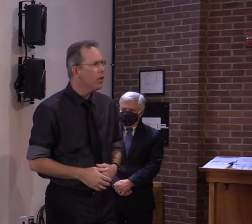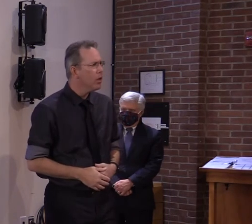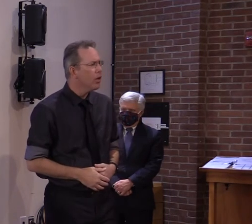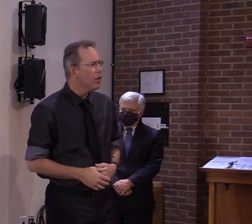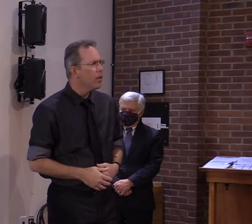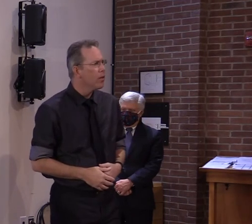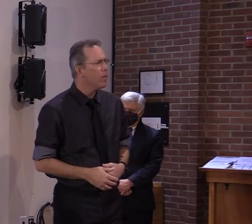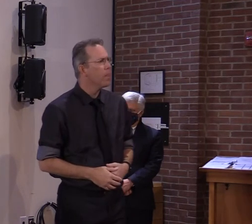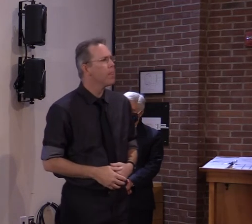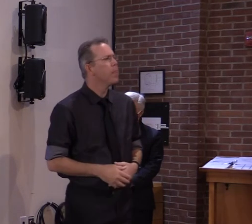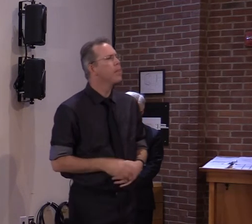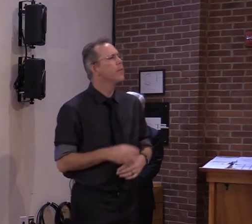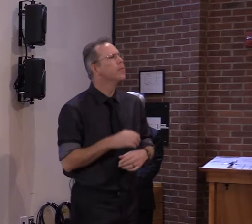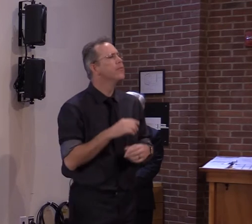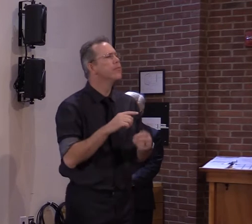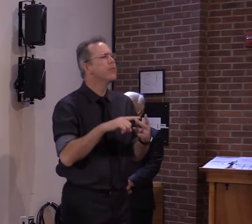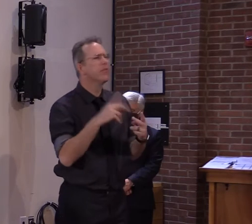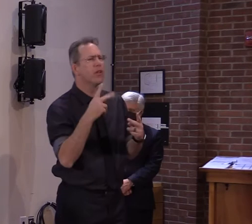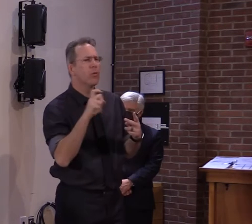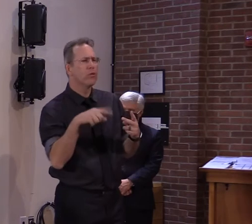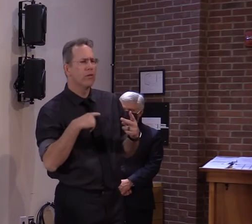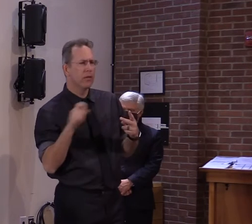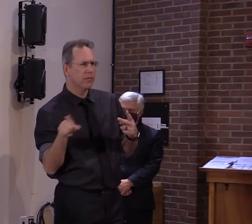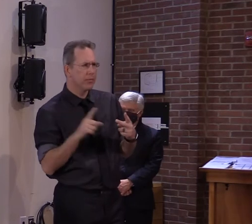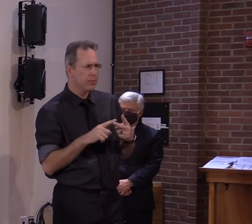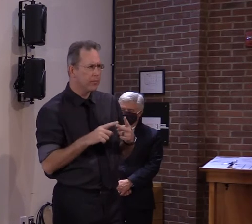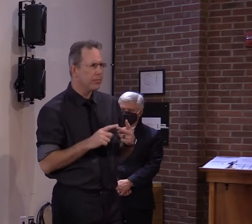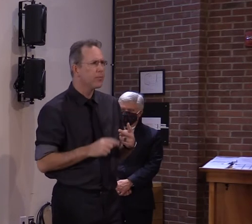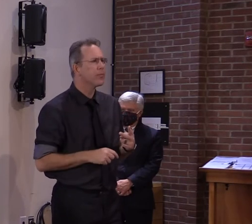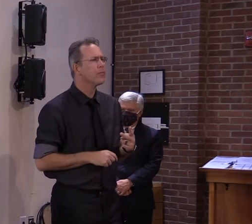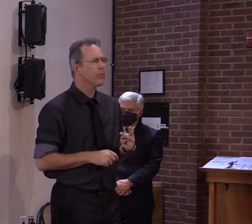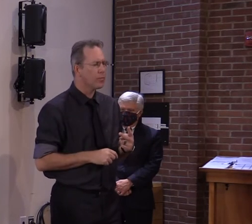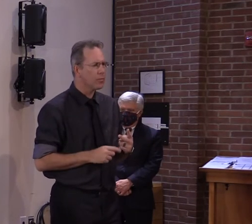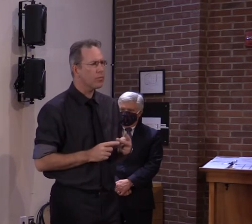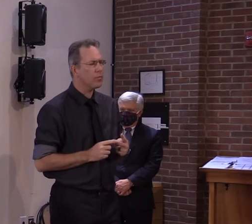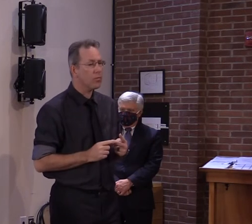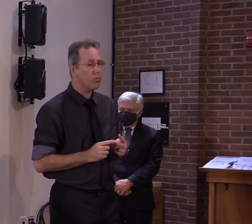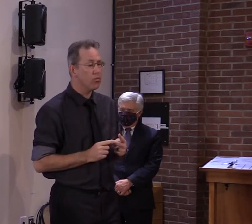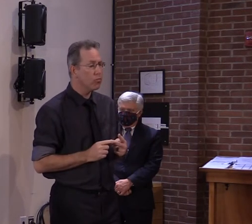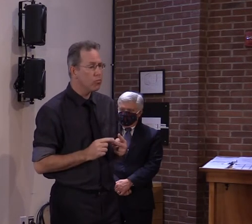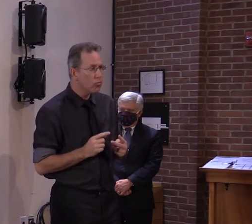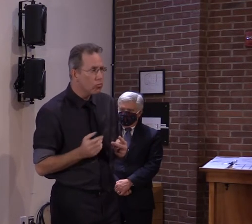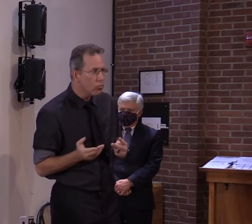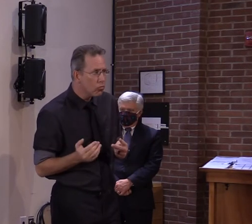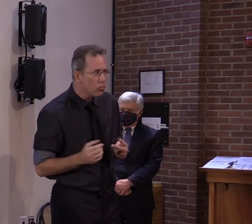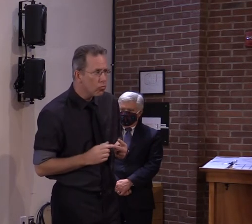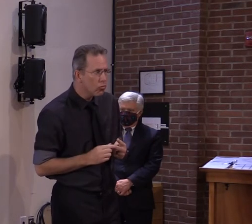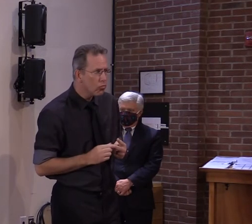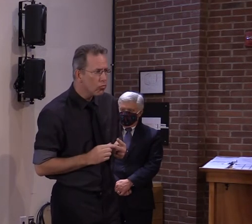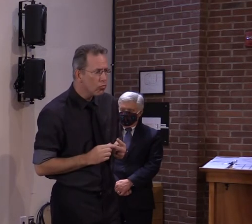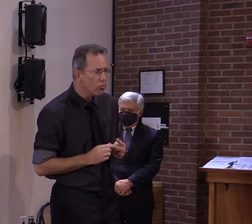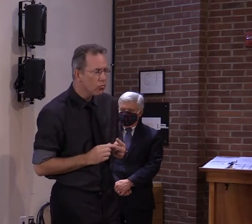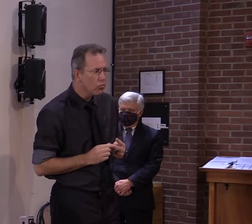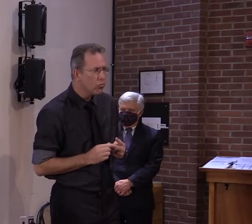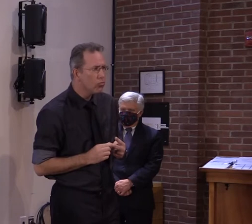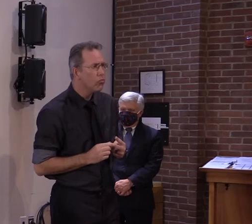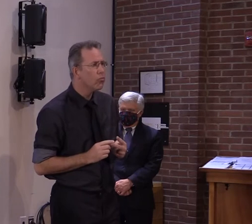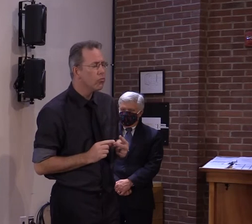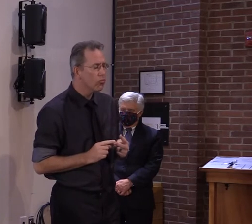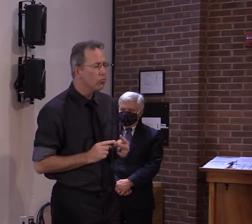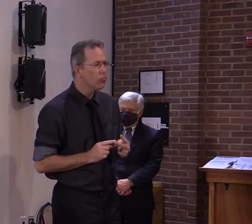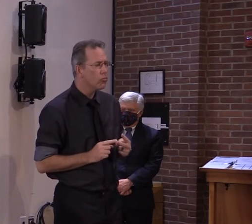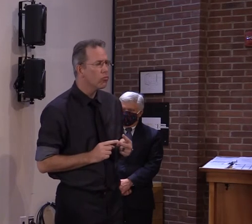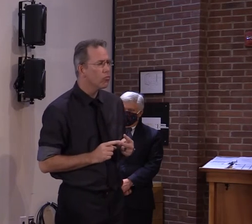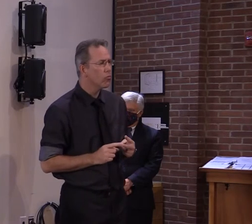event, outbreak, whatever, some of them having 16 or 17 people infected, really become a public event? One of those